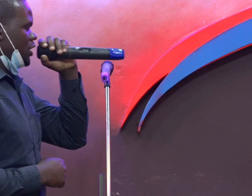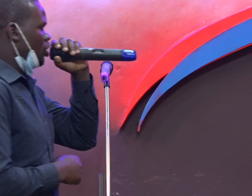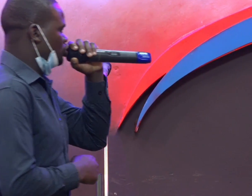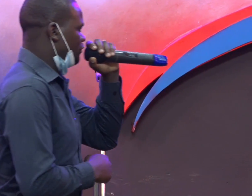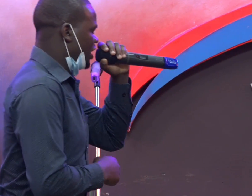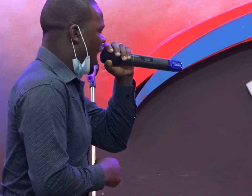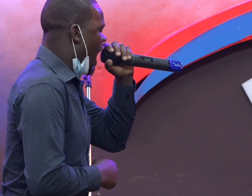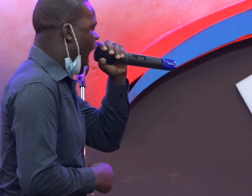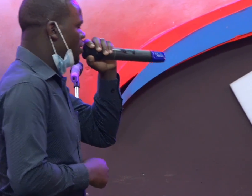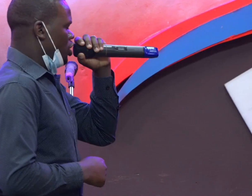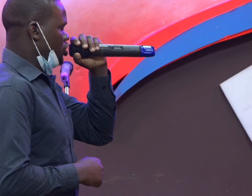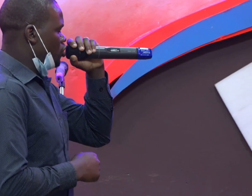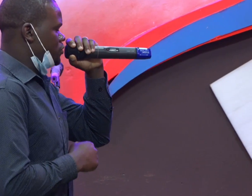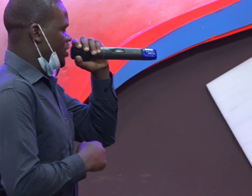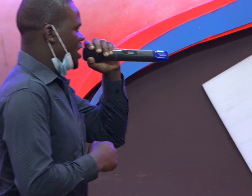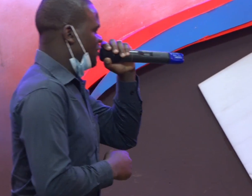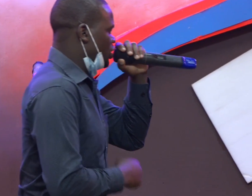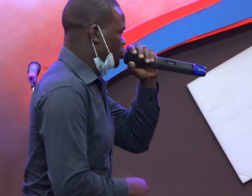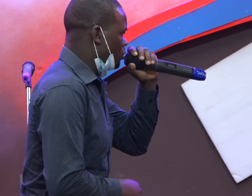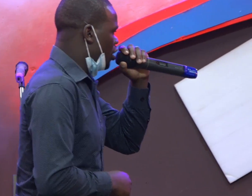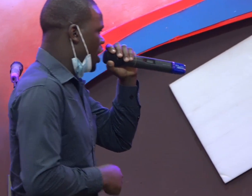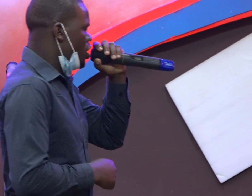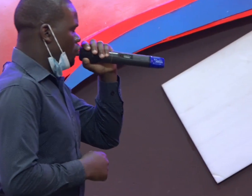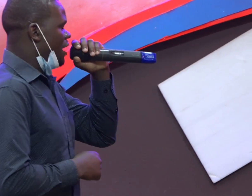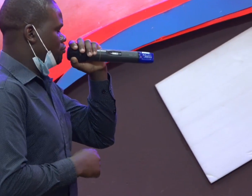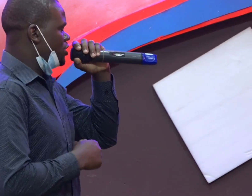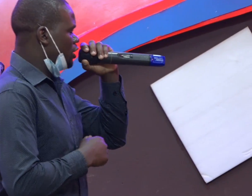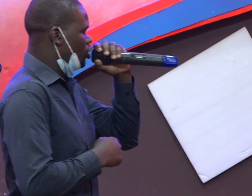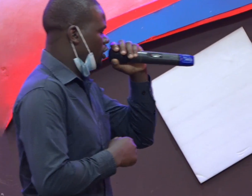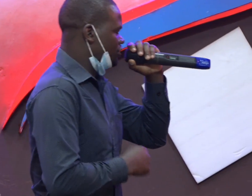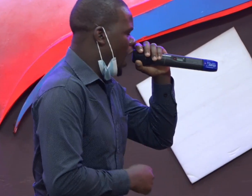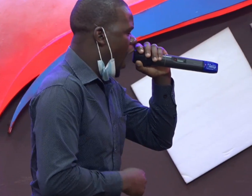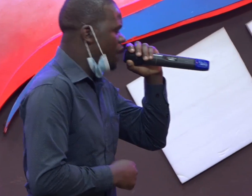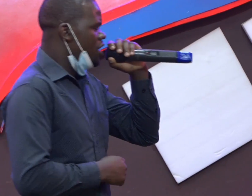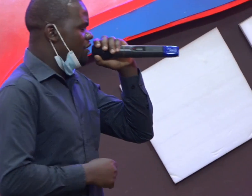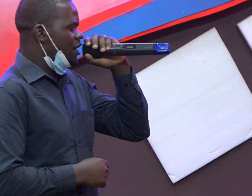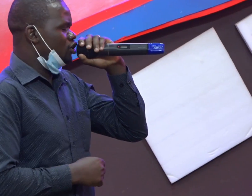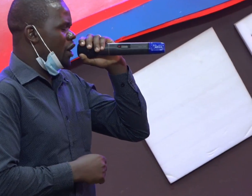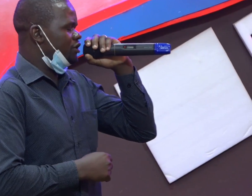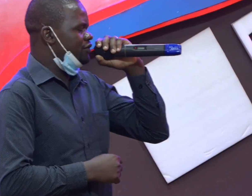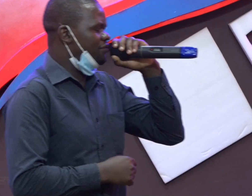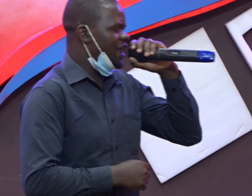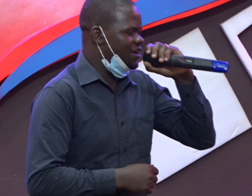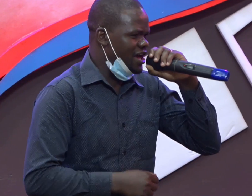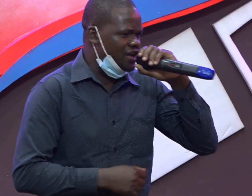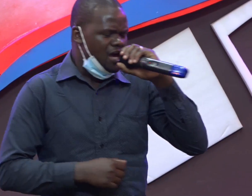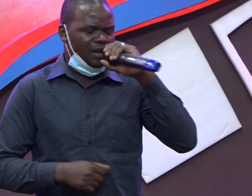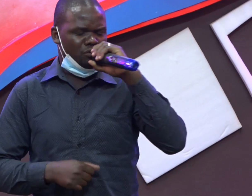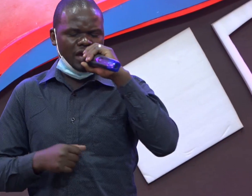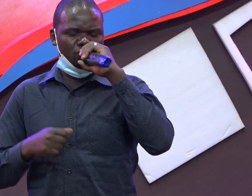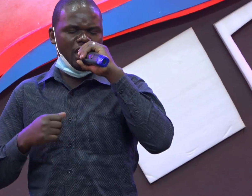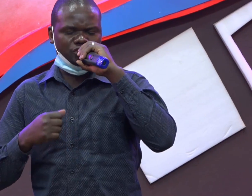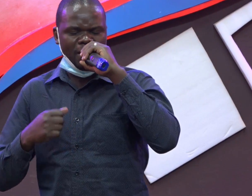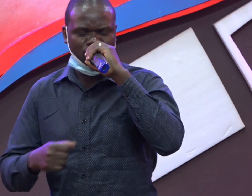have spent a lot of time in the gospel, Heavenly King of Glory. We have spent a lot of time, Heavenly Queen of heaven and earth,